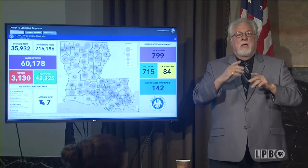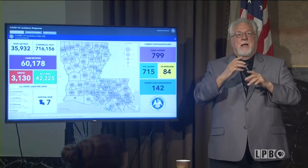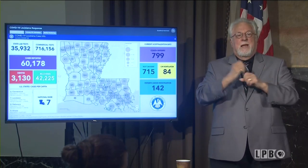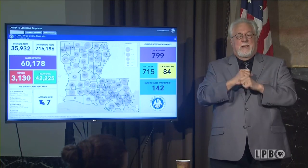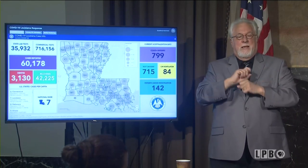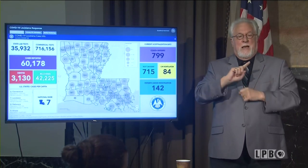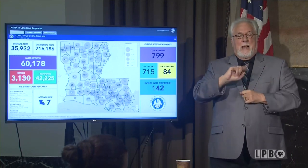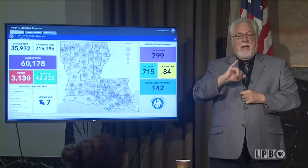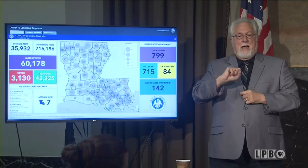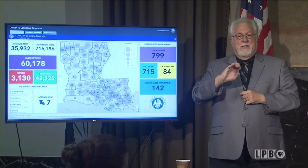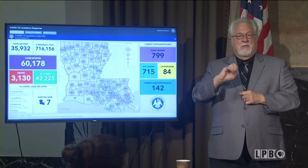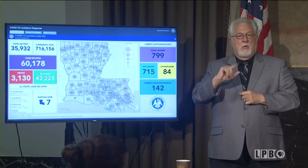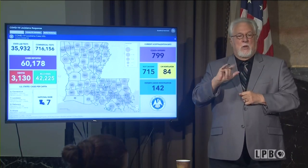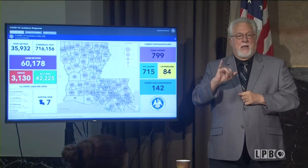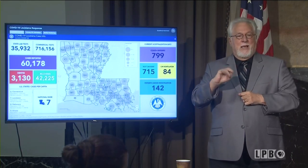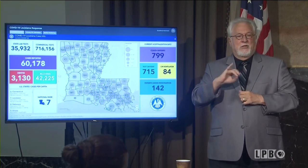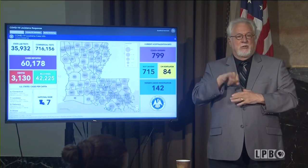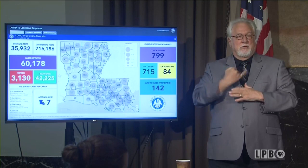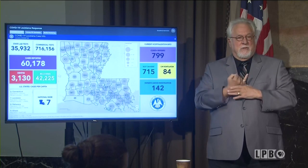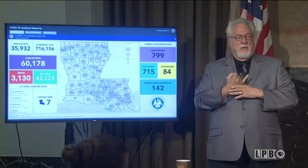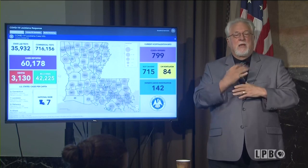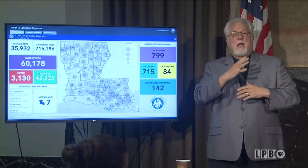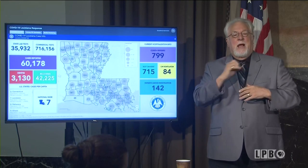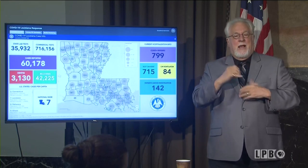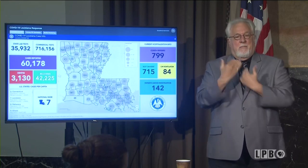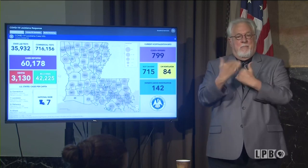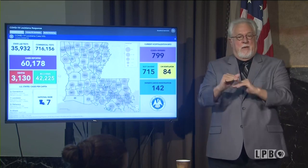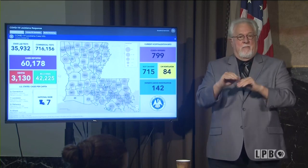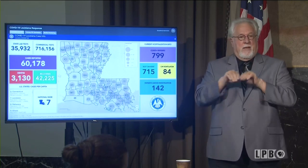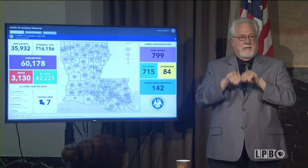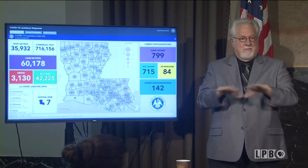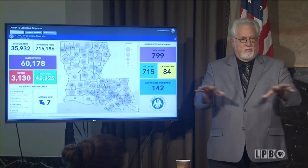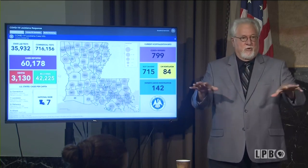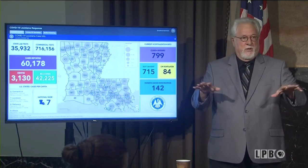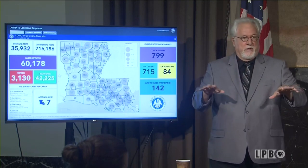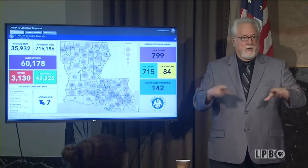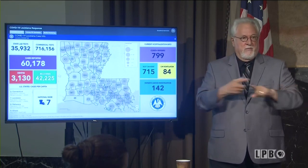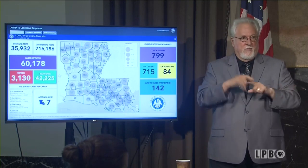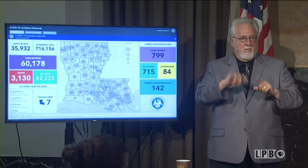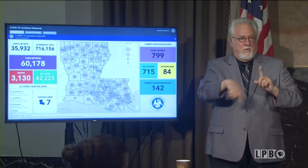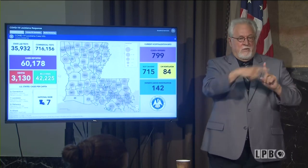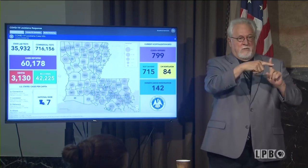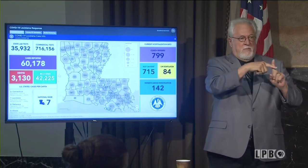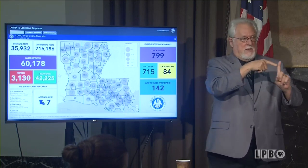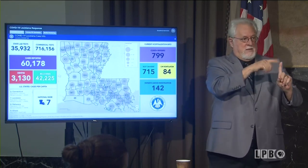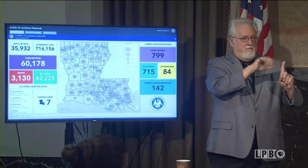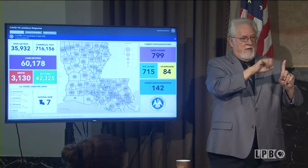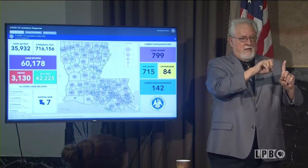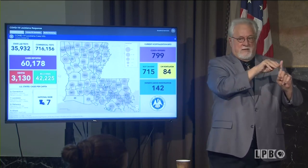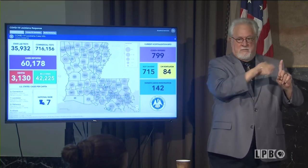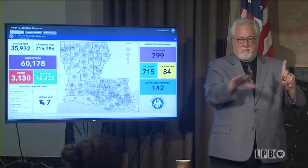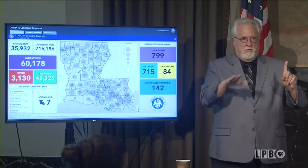isolation, and to minimize the spread from those positive cases that you have.